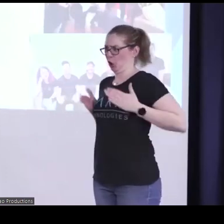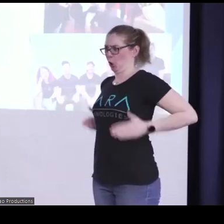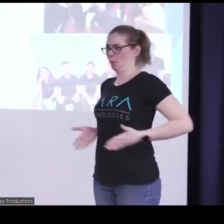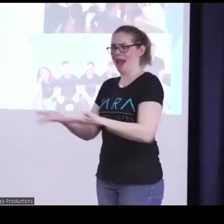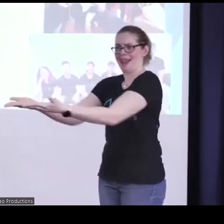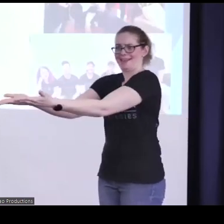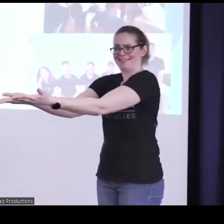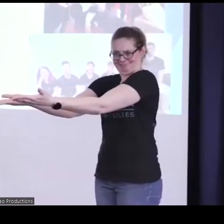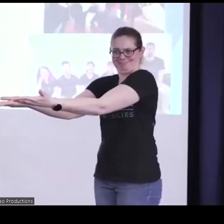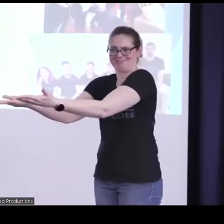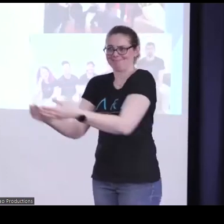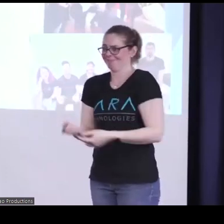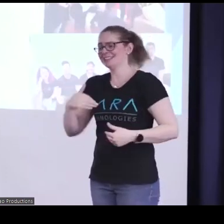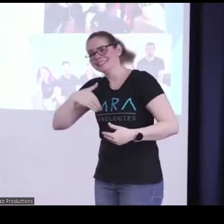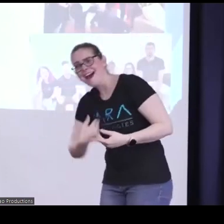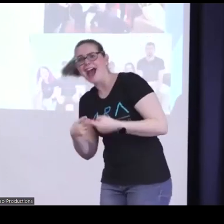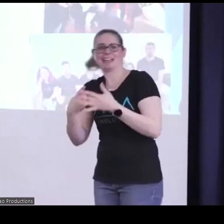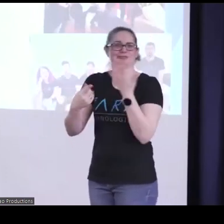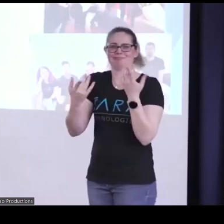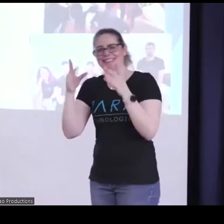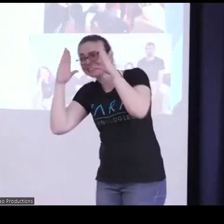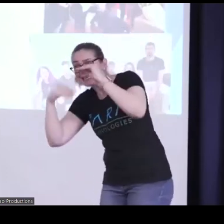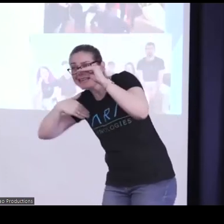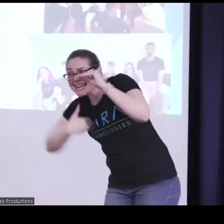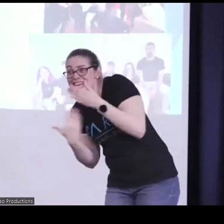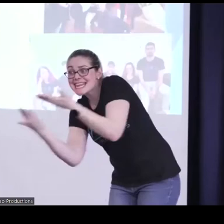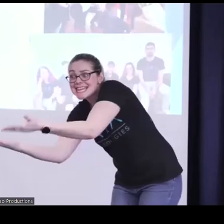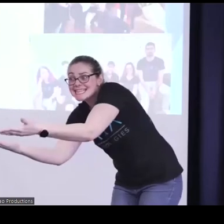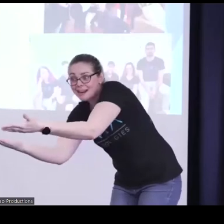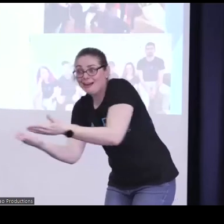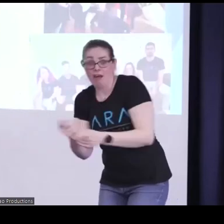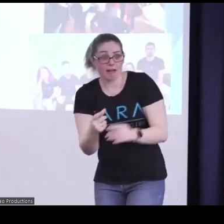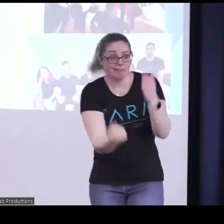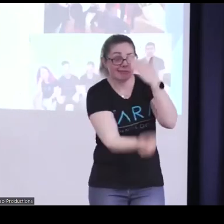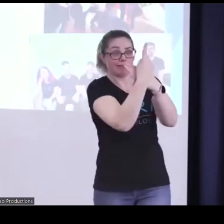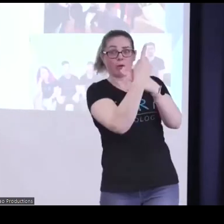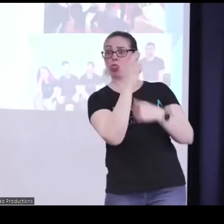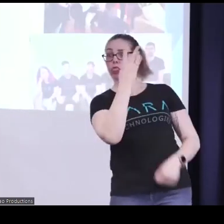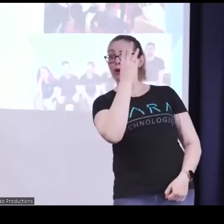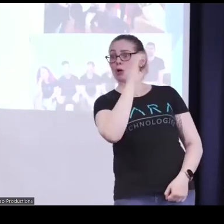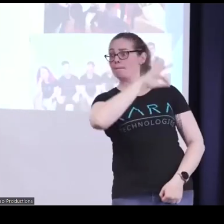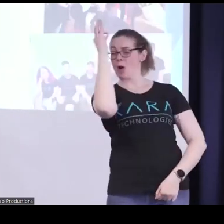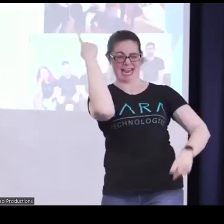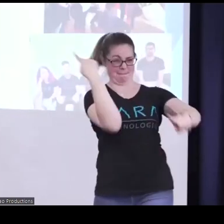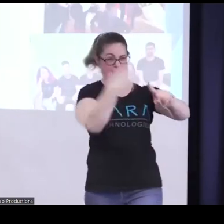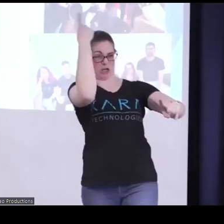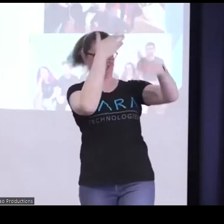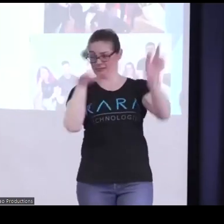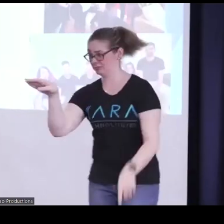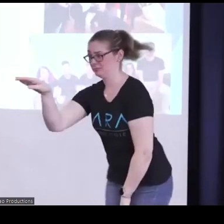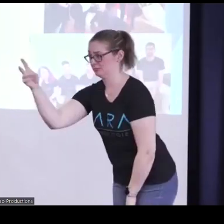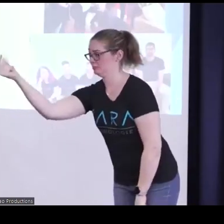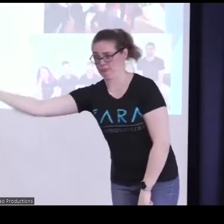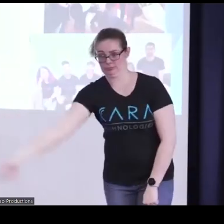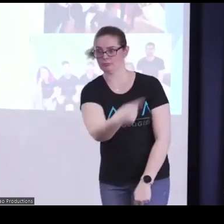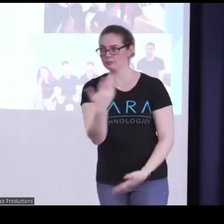and interpreters are humans. And so they do get tired. They need to sleep. You know, emergencies might happen at